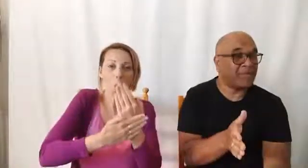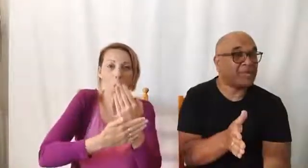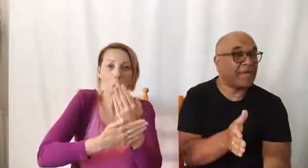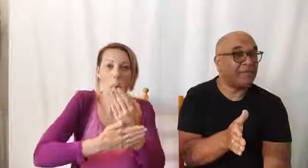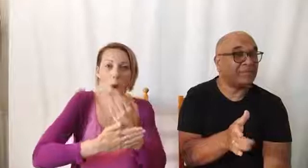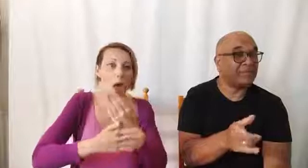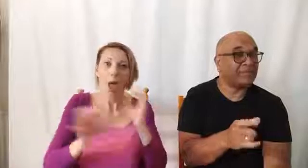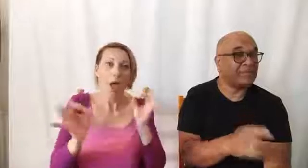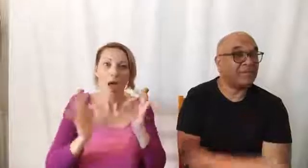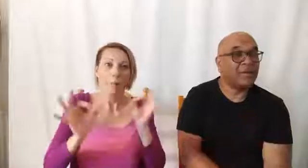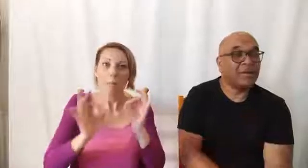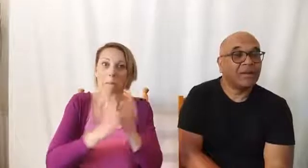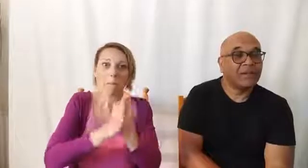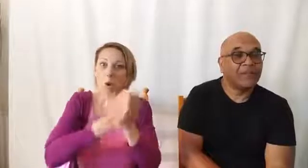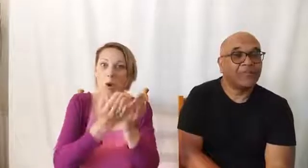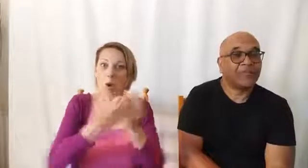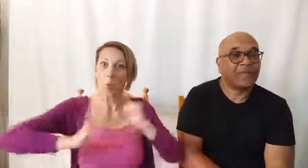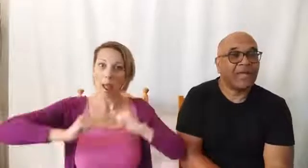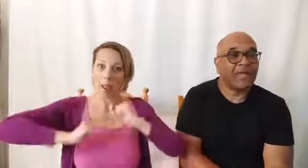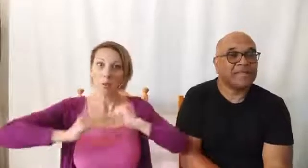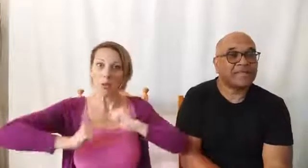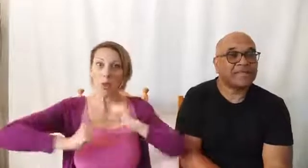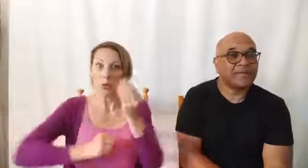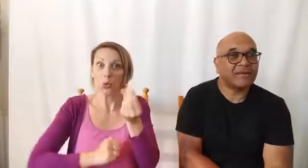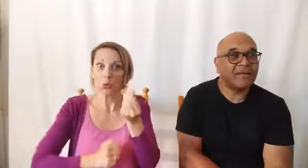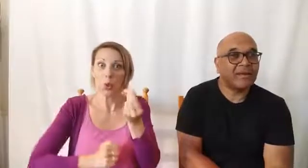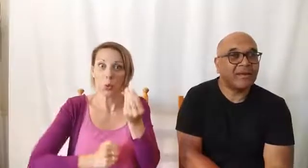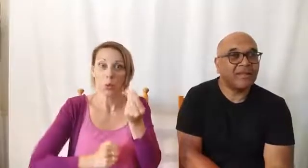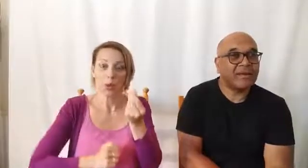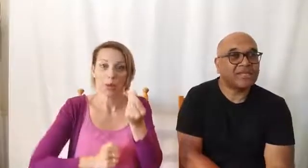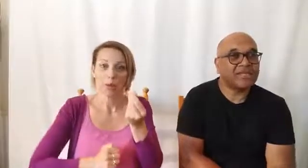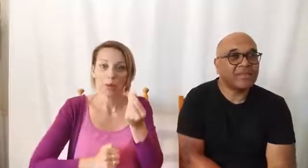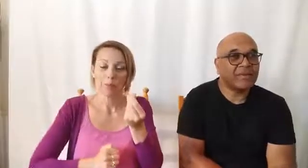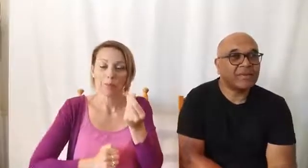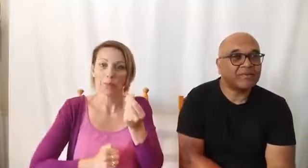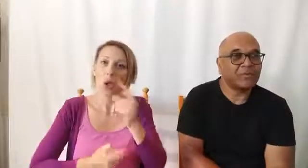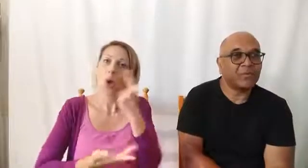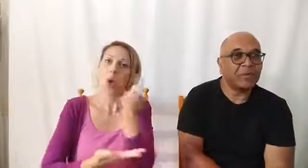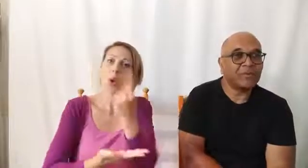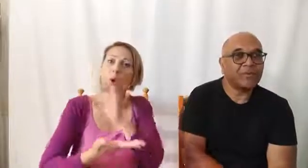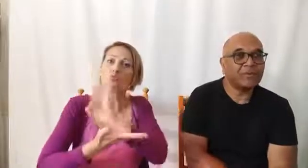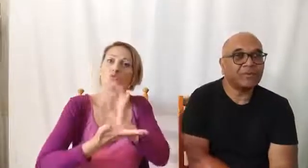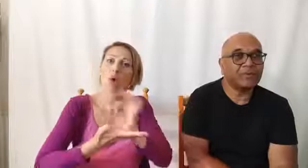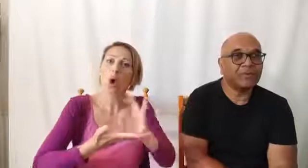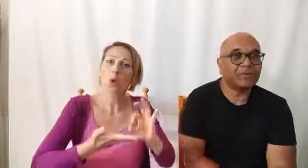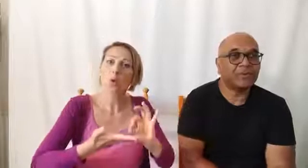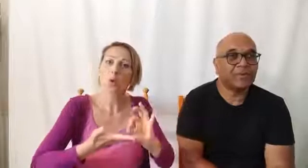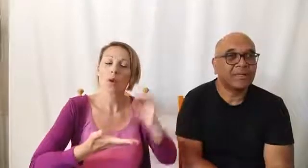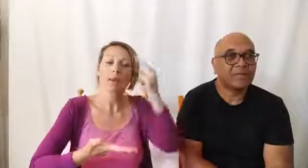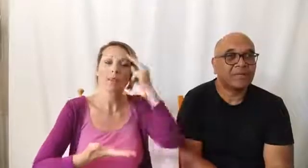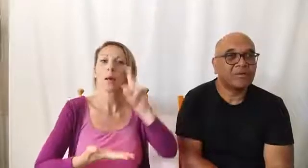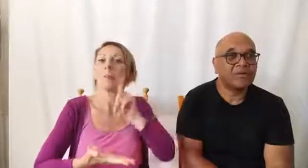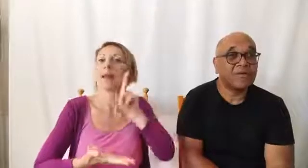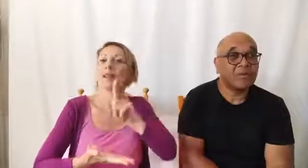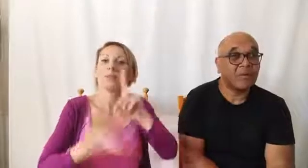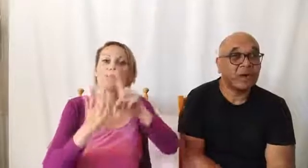yet, and it's by Jessica Doyle, who's a local artist